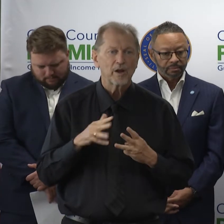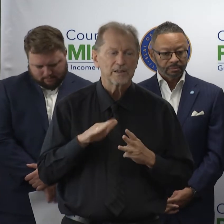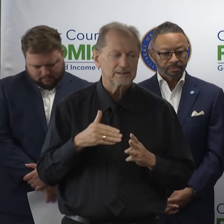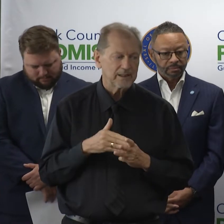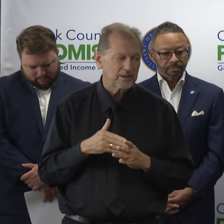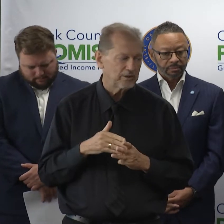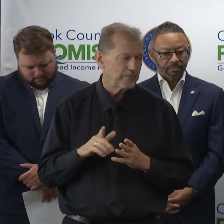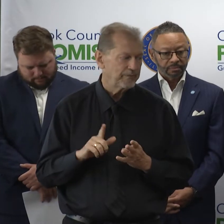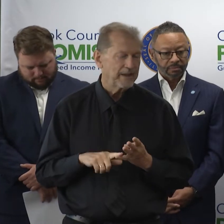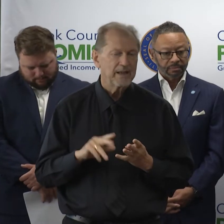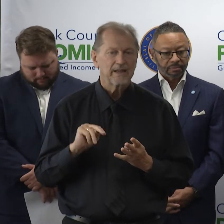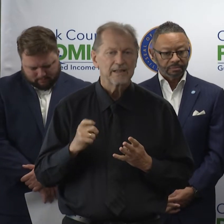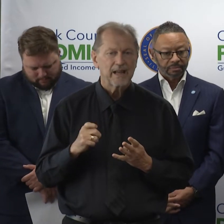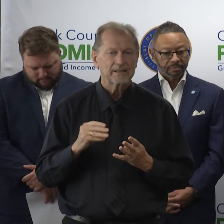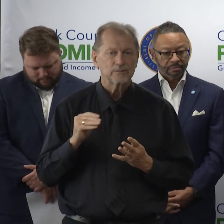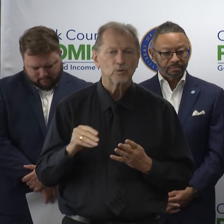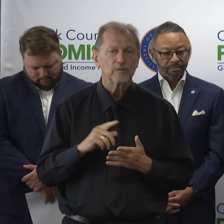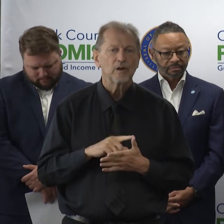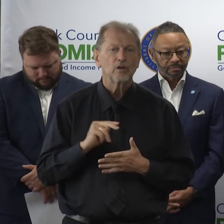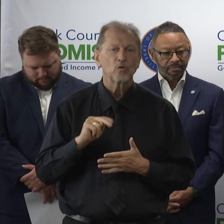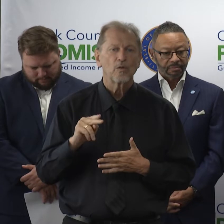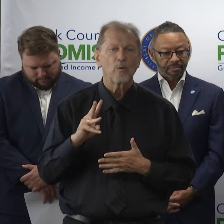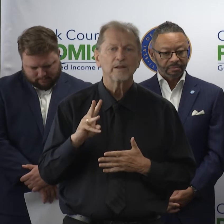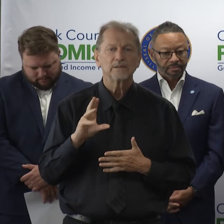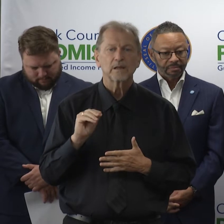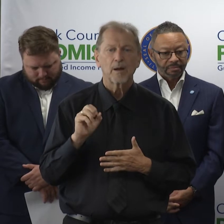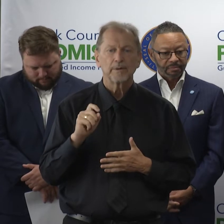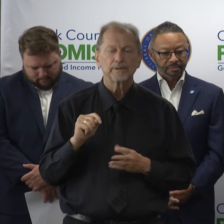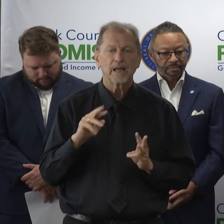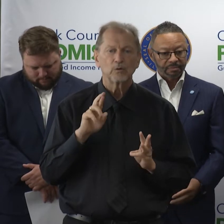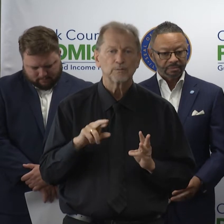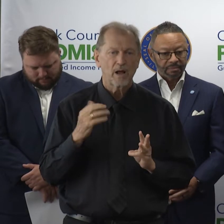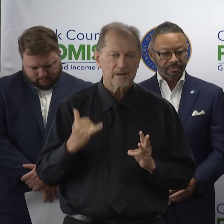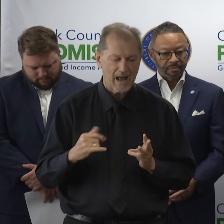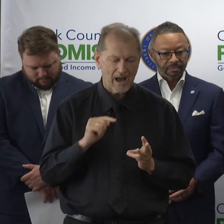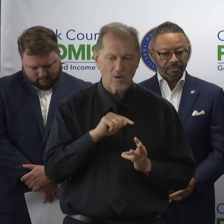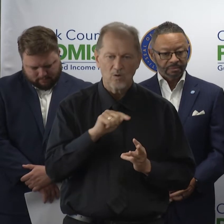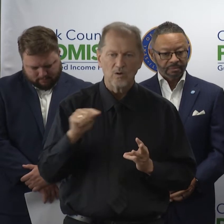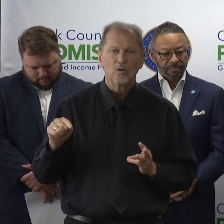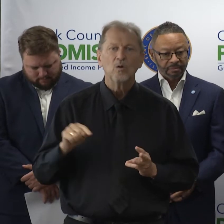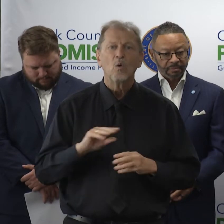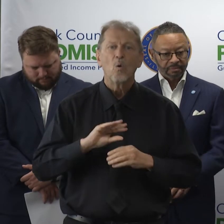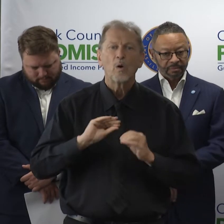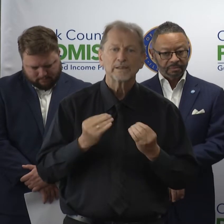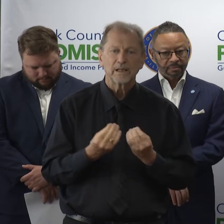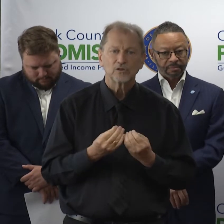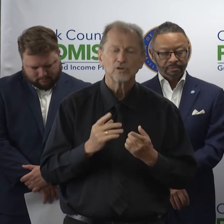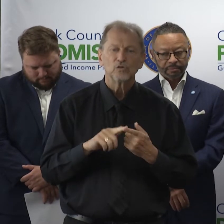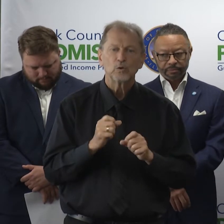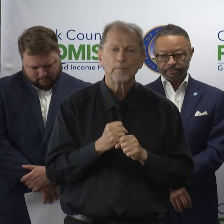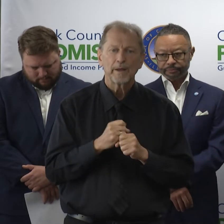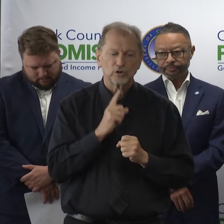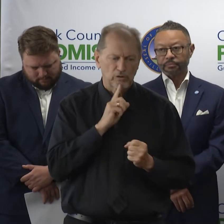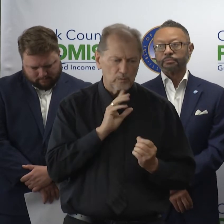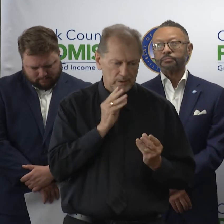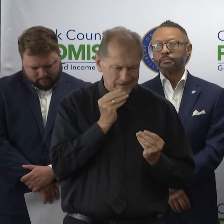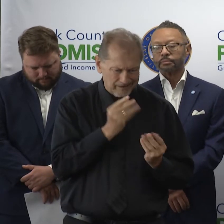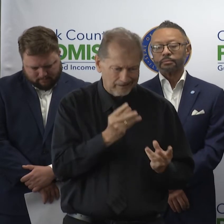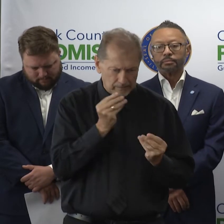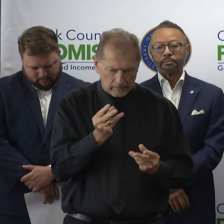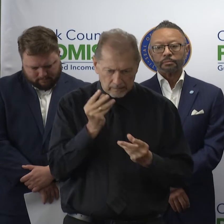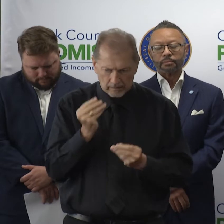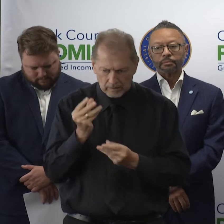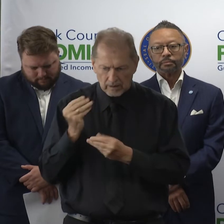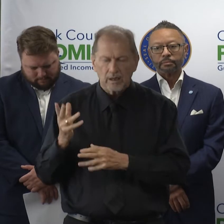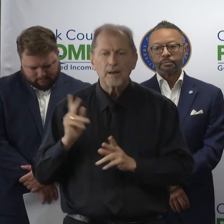Move, Northwest Compass, and Respond Now to facilitate outreach activities and ensure we get the word out about the